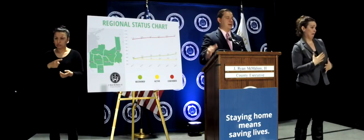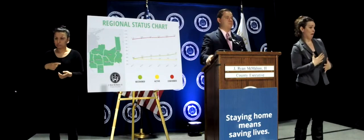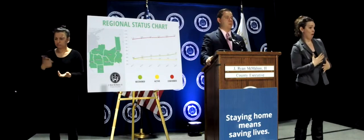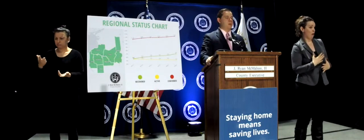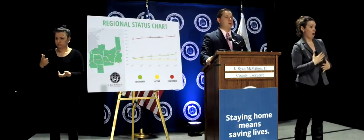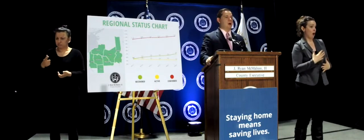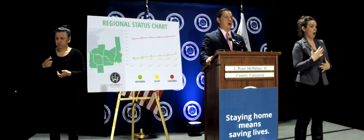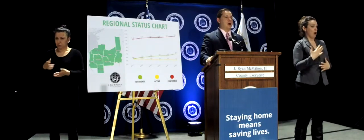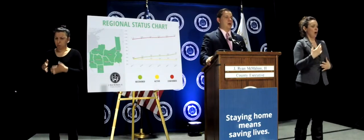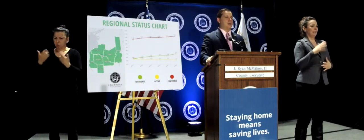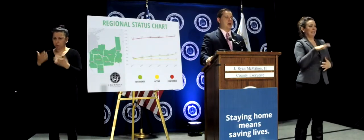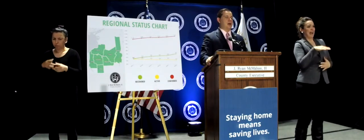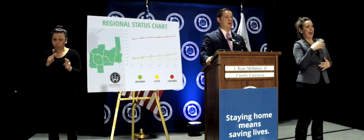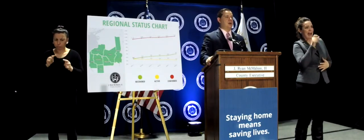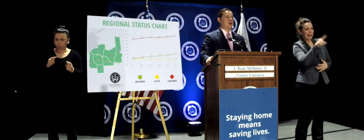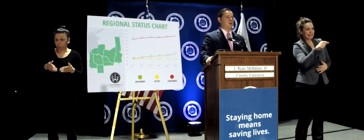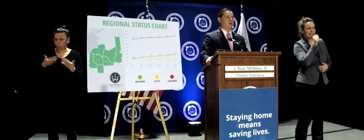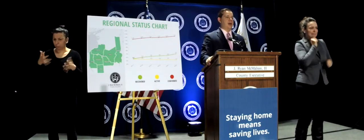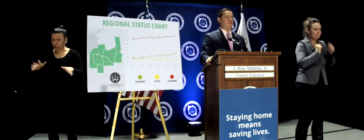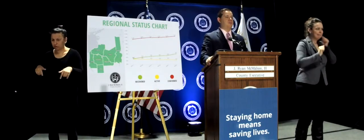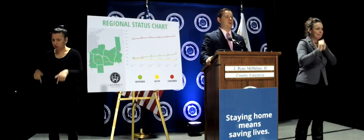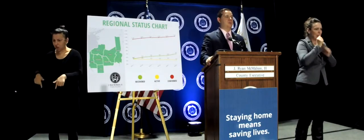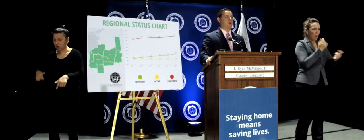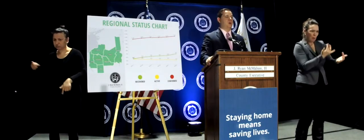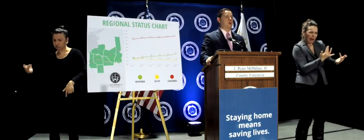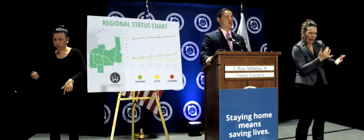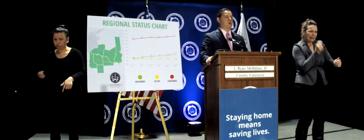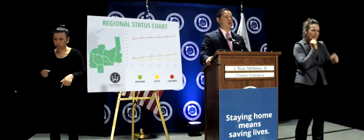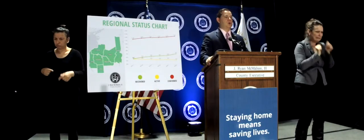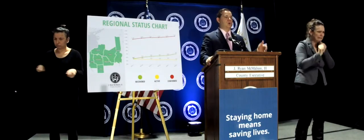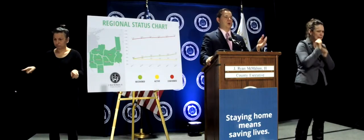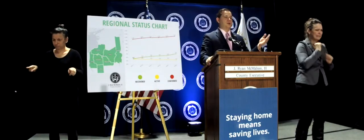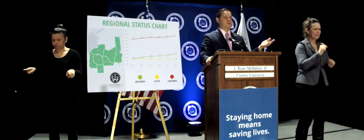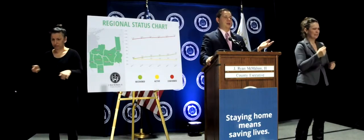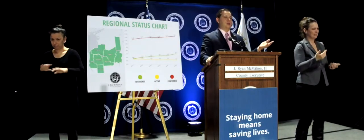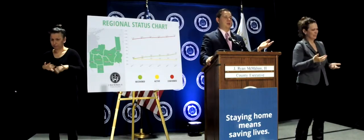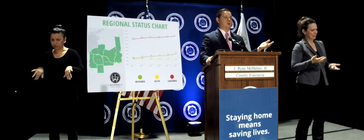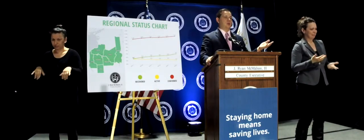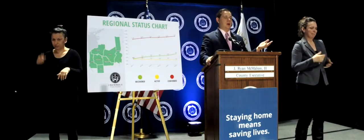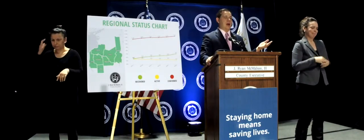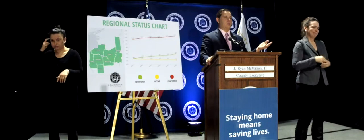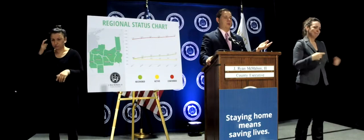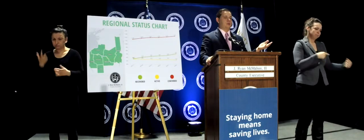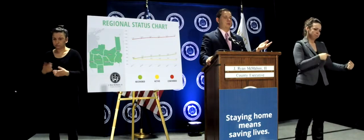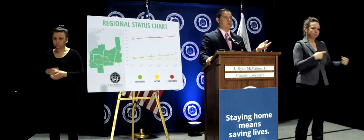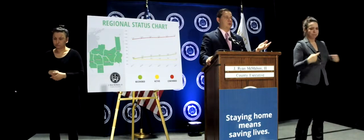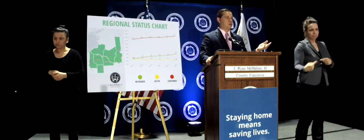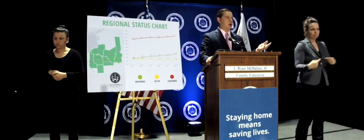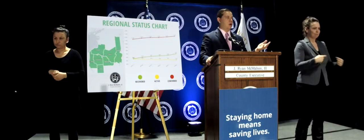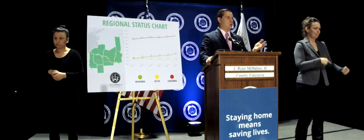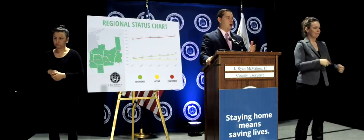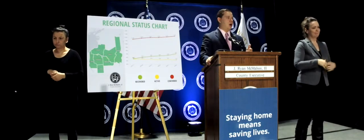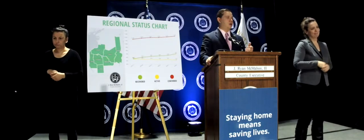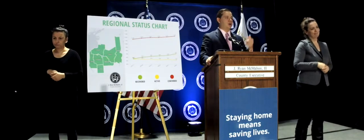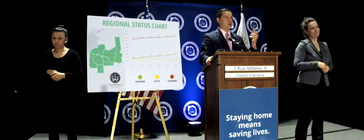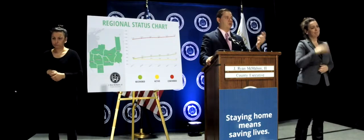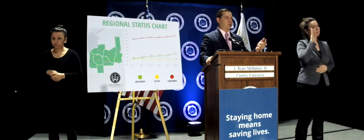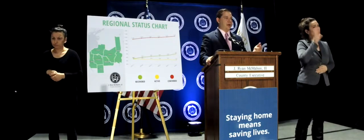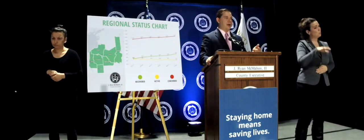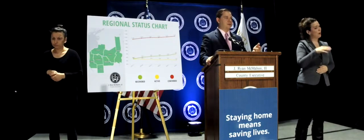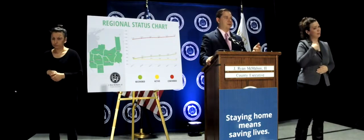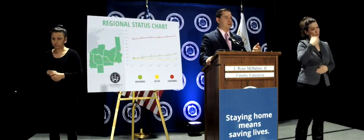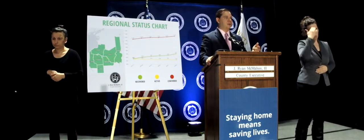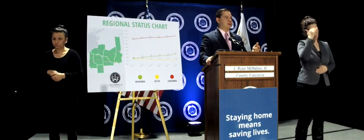need more time. And then we have people who are saying, look at what happened. You all are wrong. You're